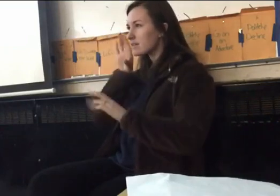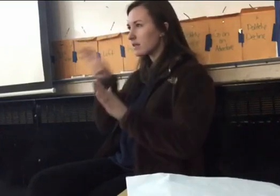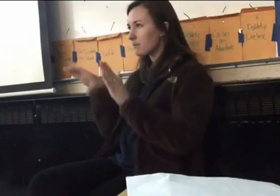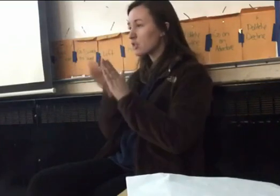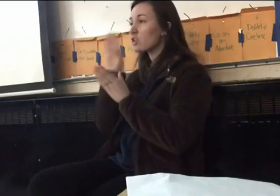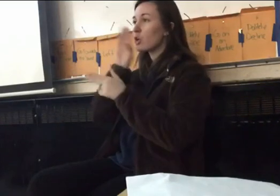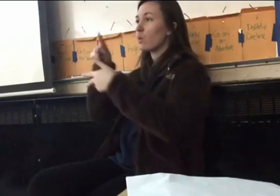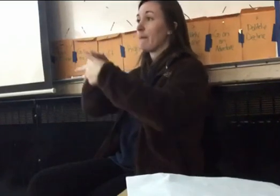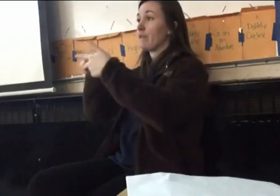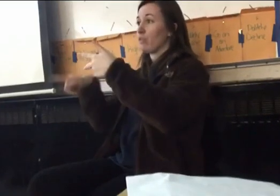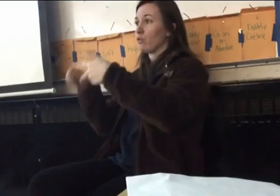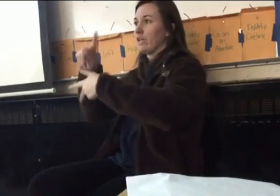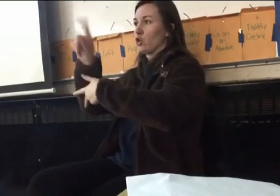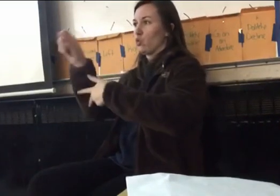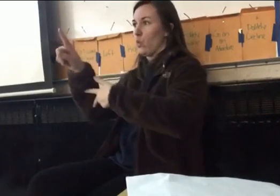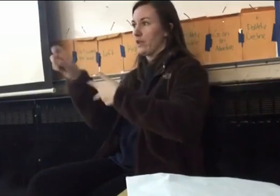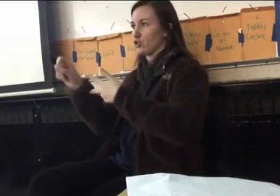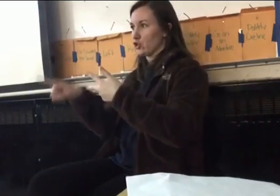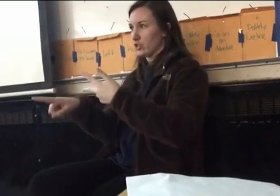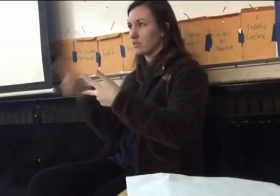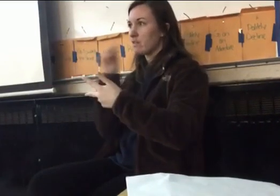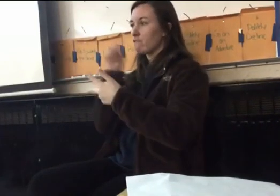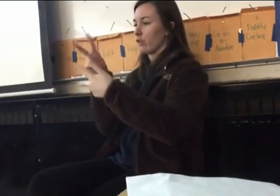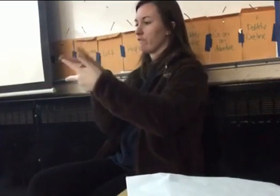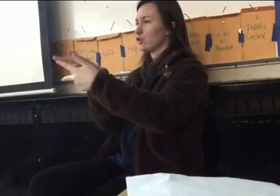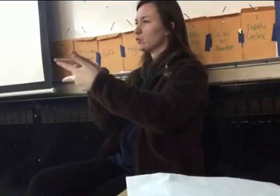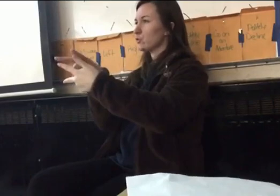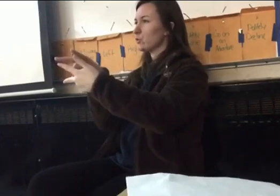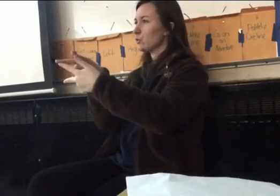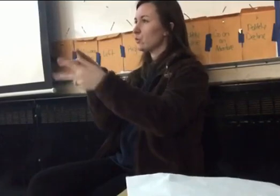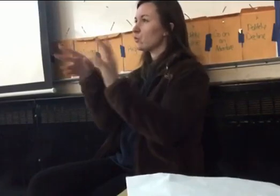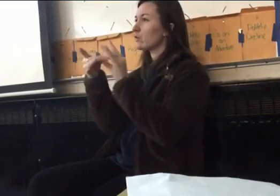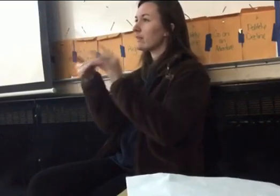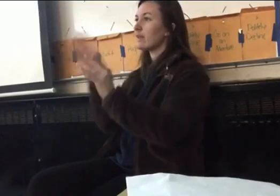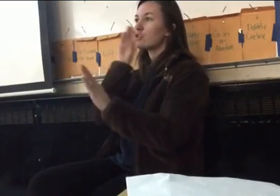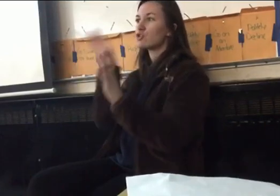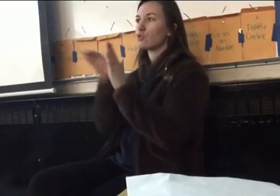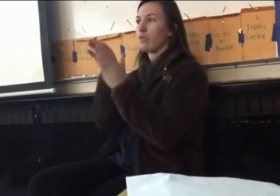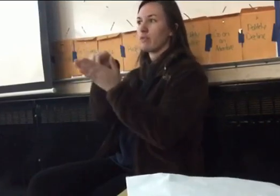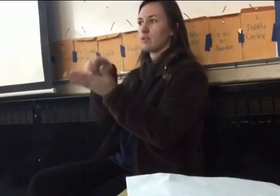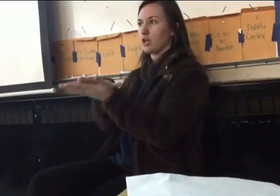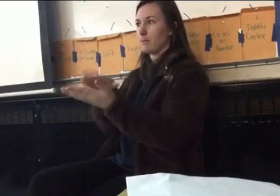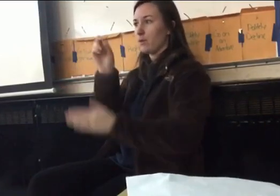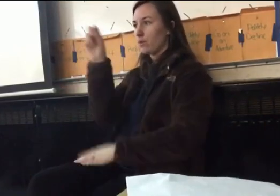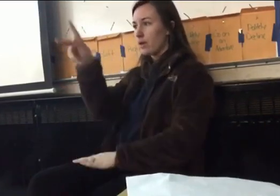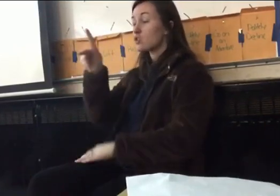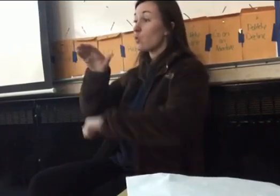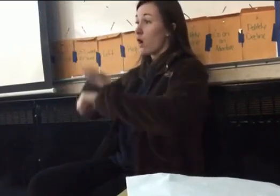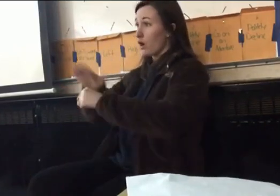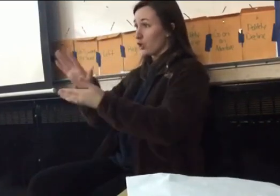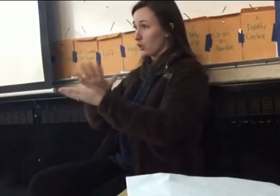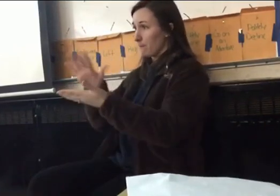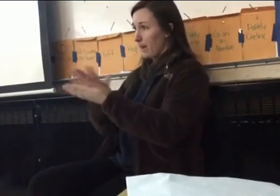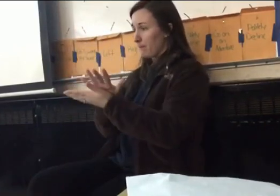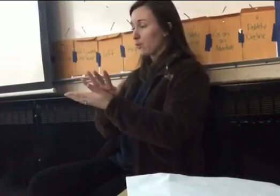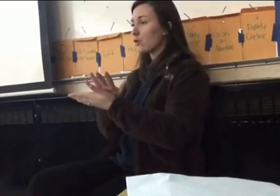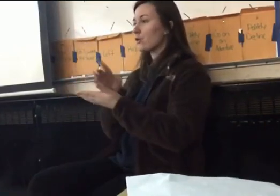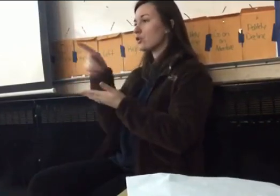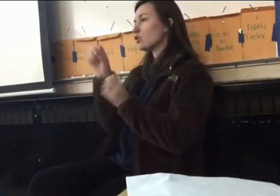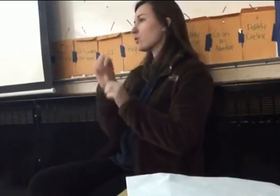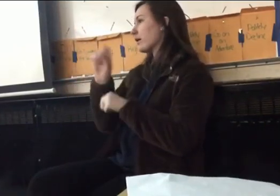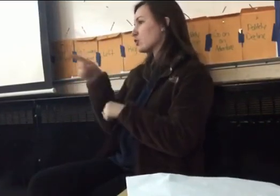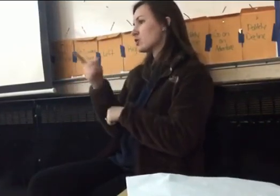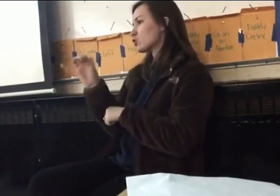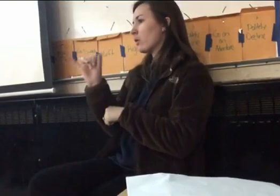3 questions for the first 2 parts about this document, okay? So on your paper, you can just do